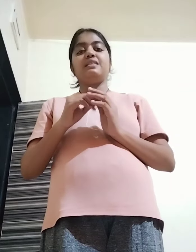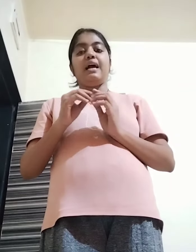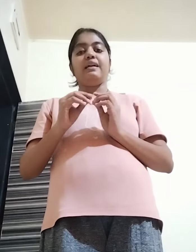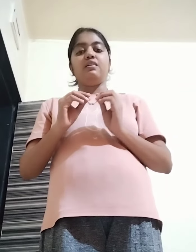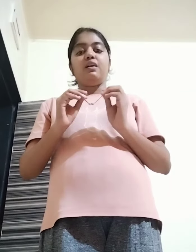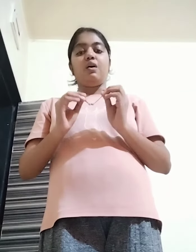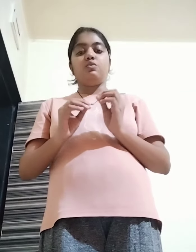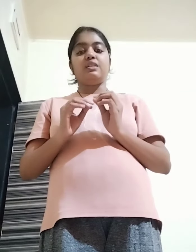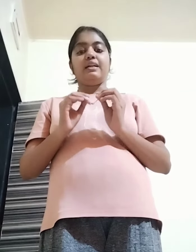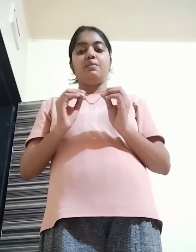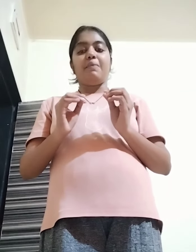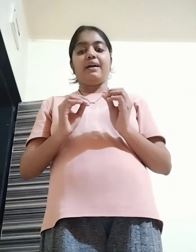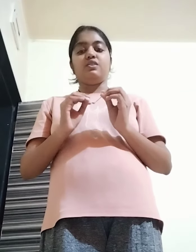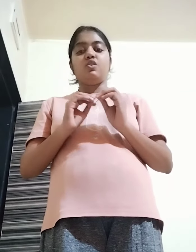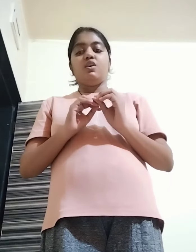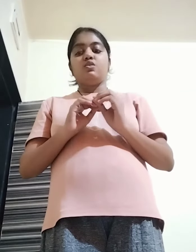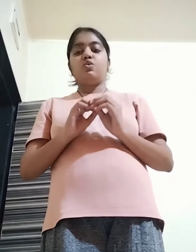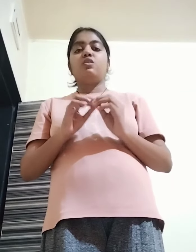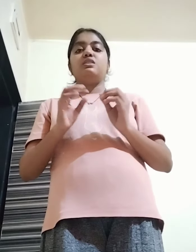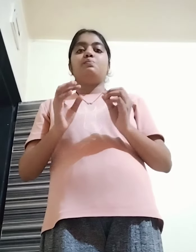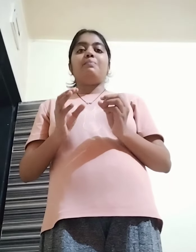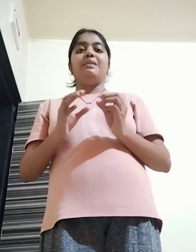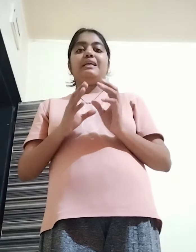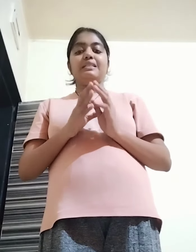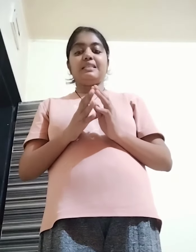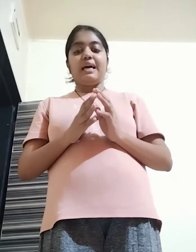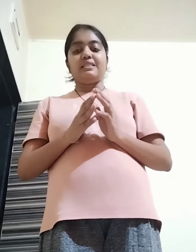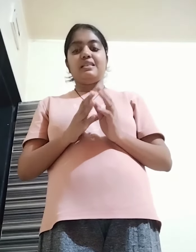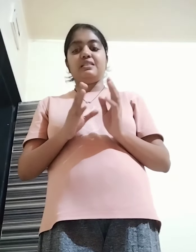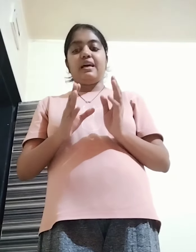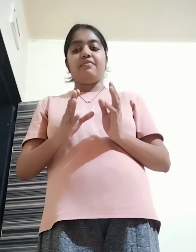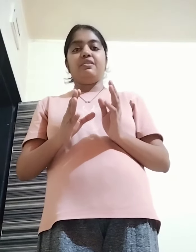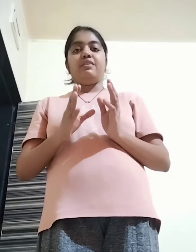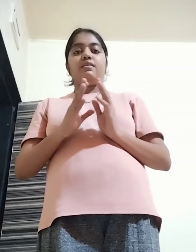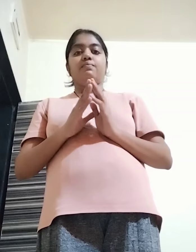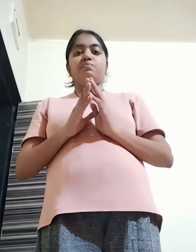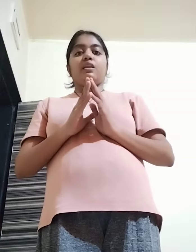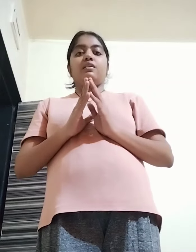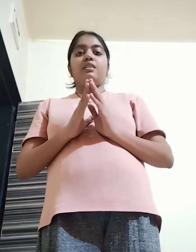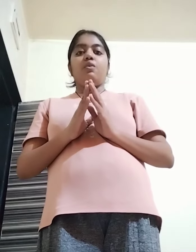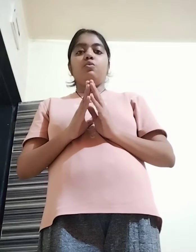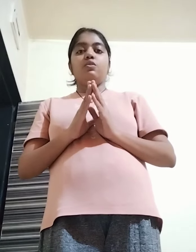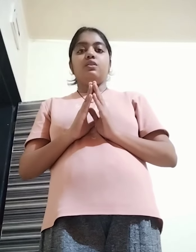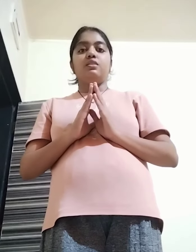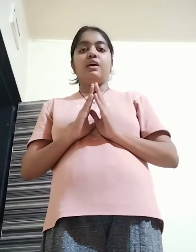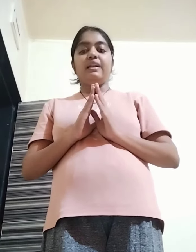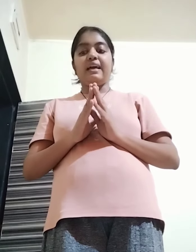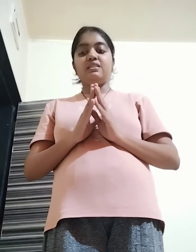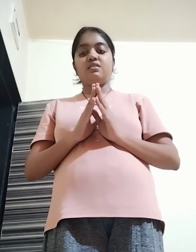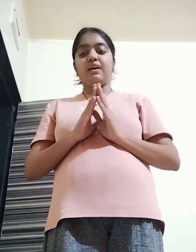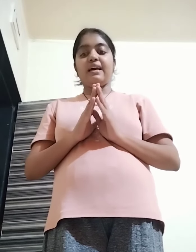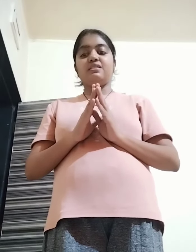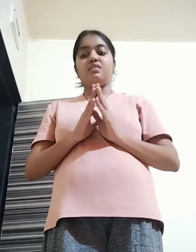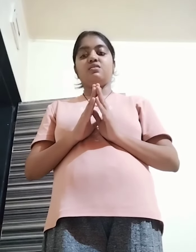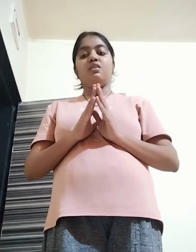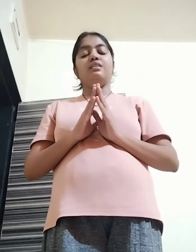and outside the package. So this public is accessed everywhere. Now the next access